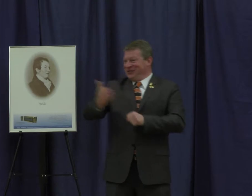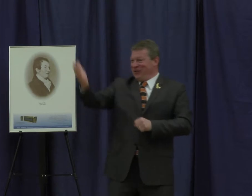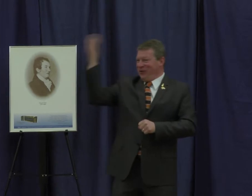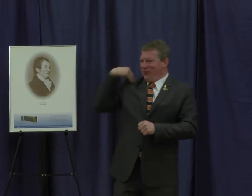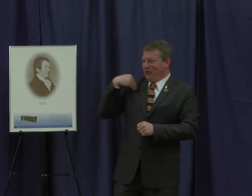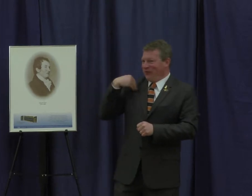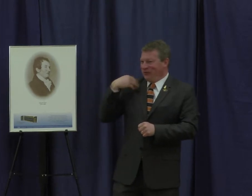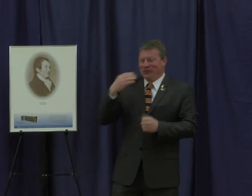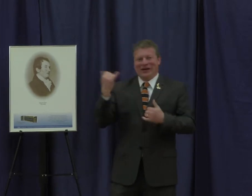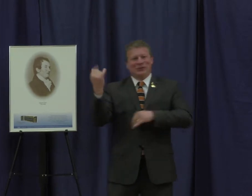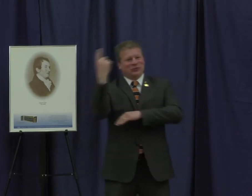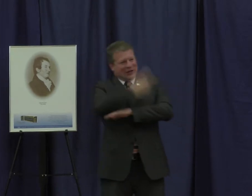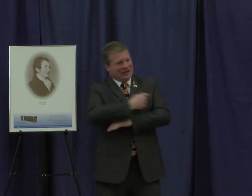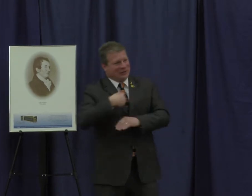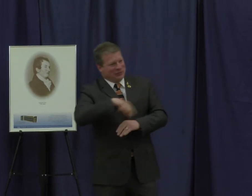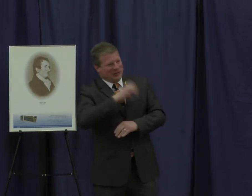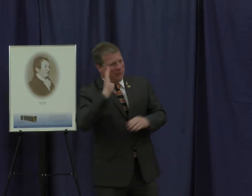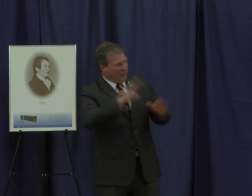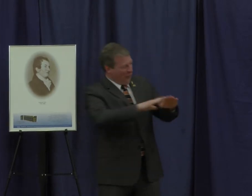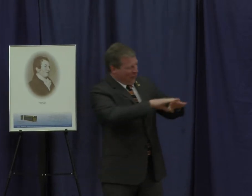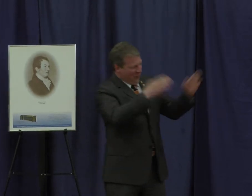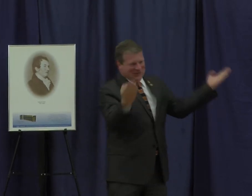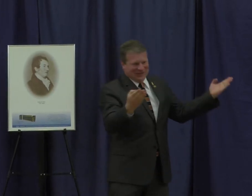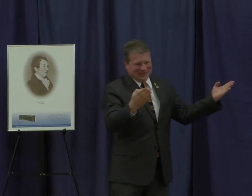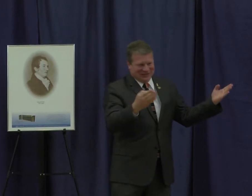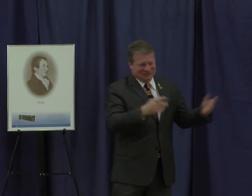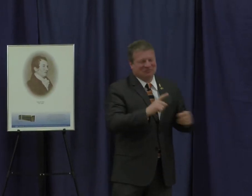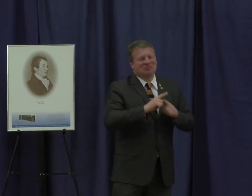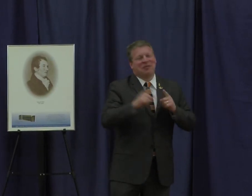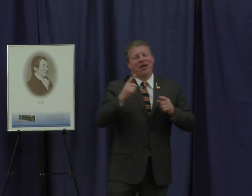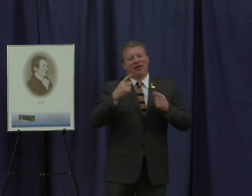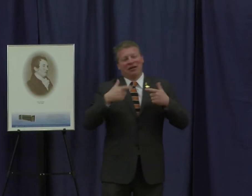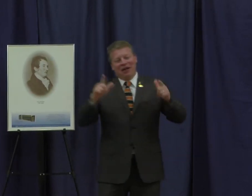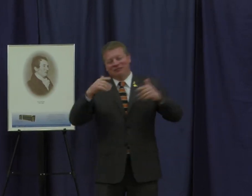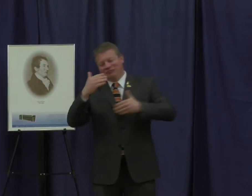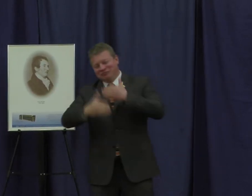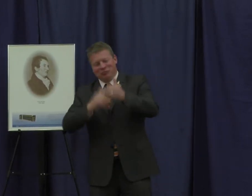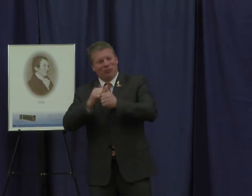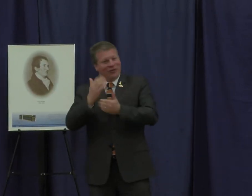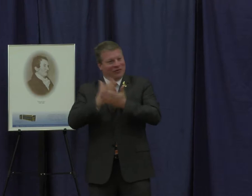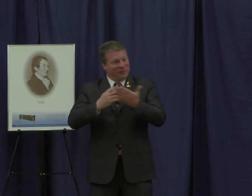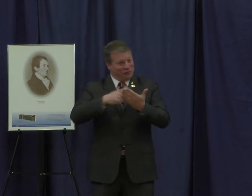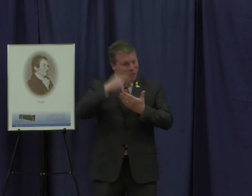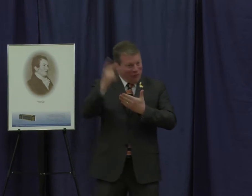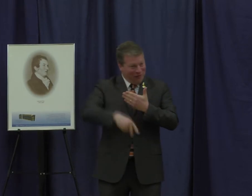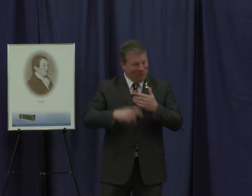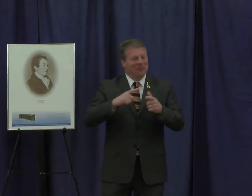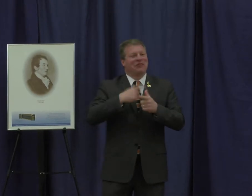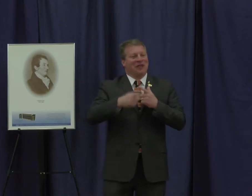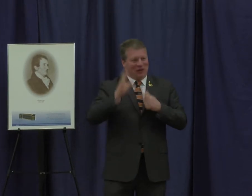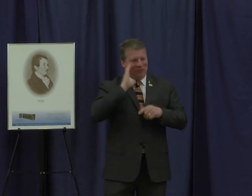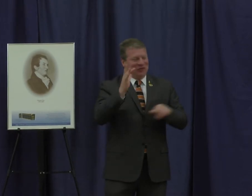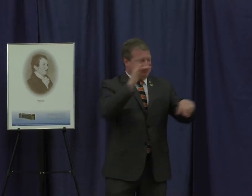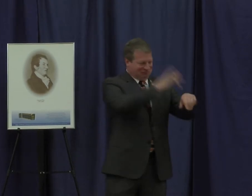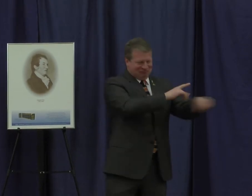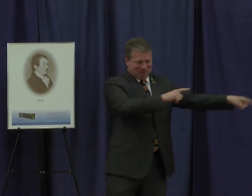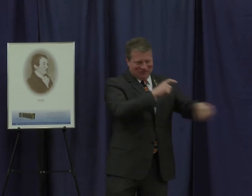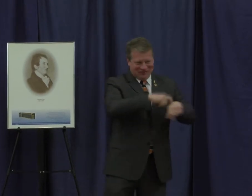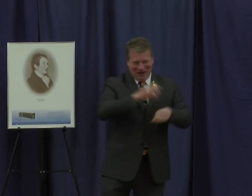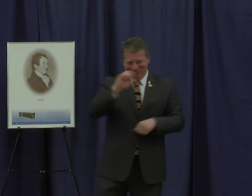95 years ago in 1920, and today we're going to open it. But we have a program first,